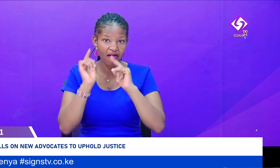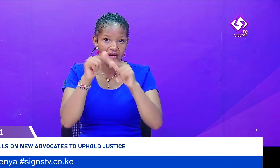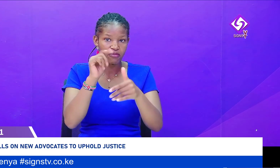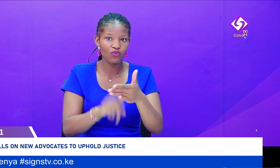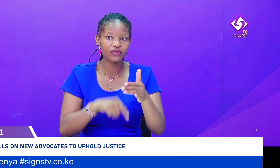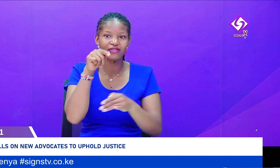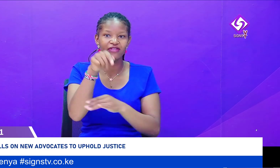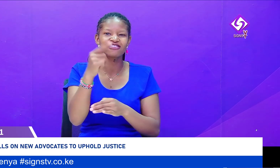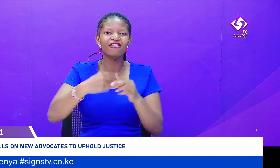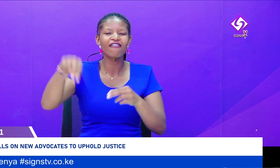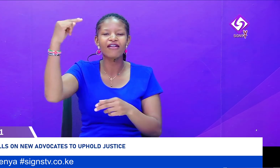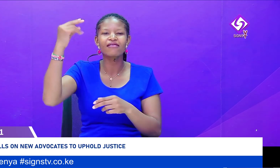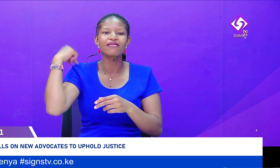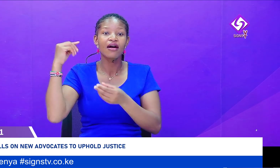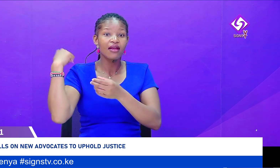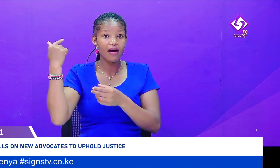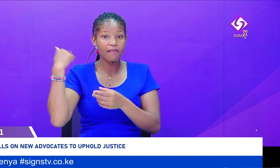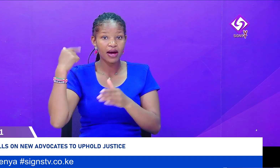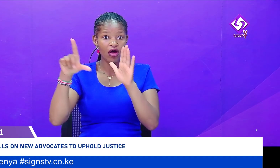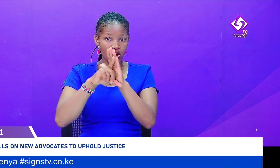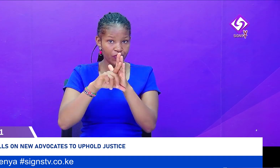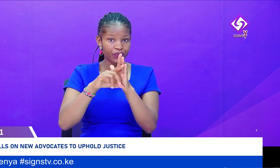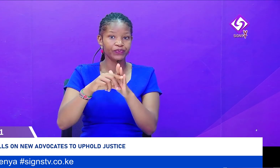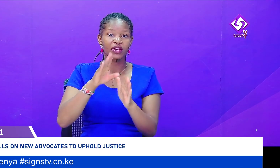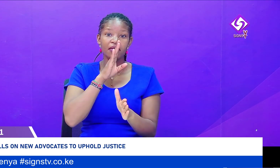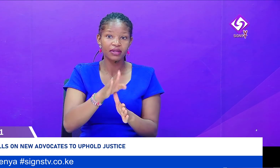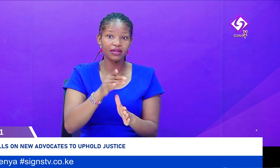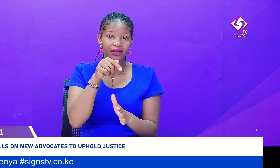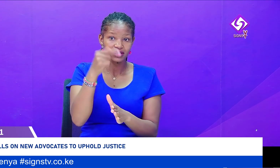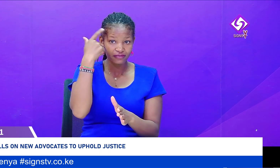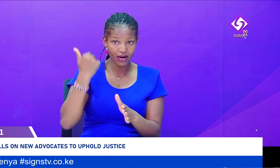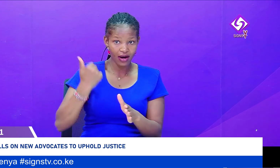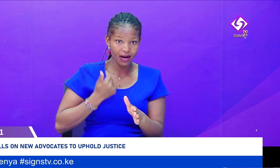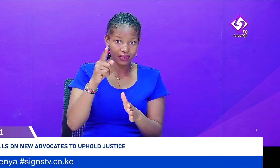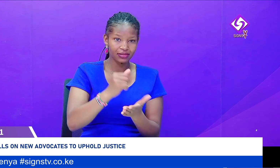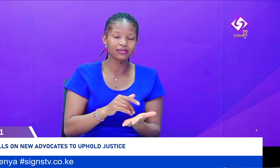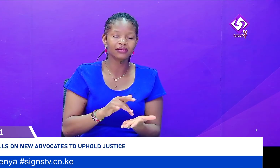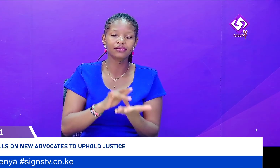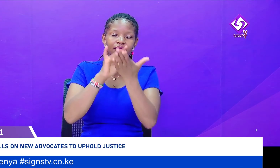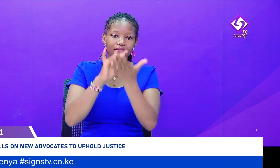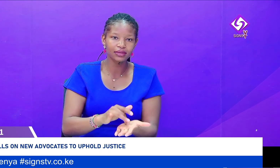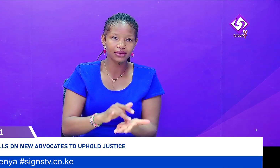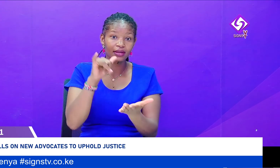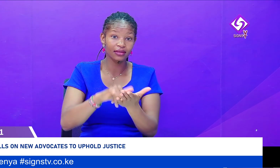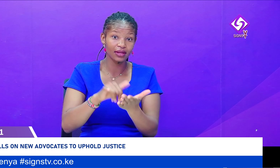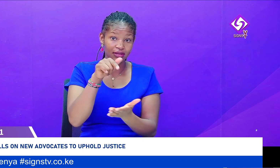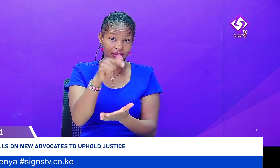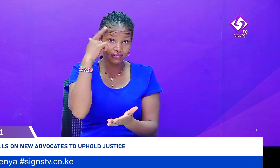addressed and dismissed concerns raised regarding the high number of lawyers